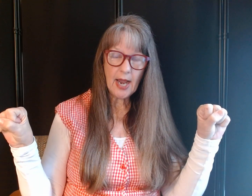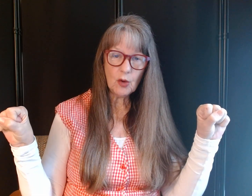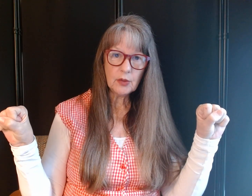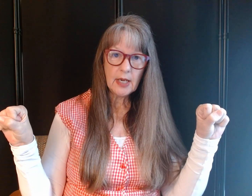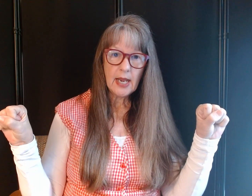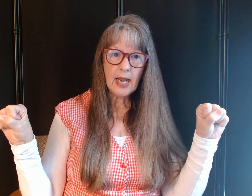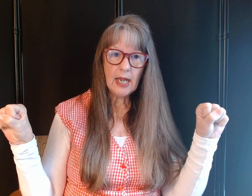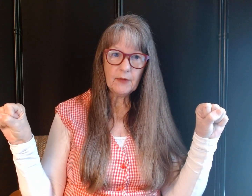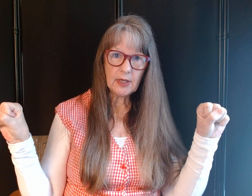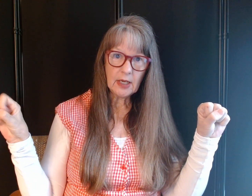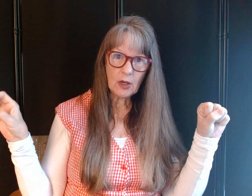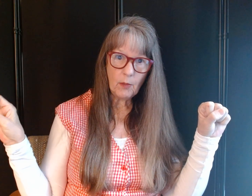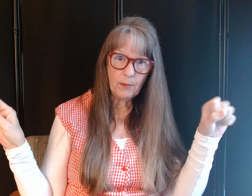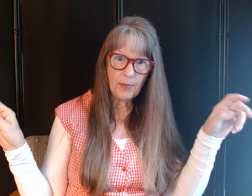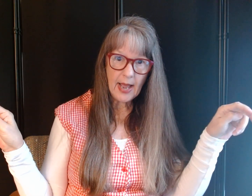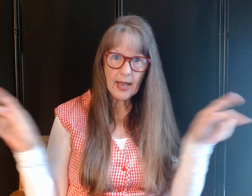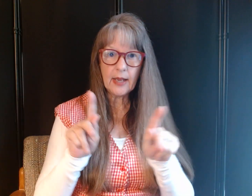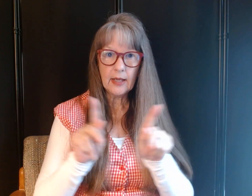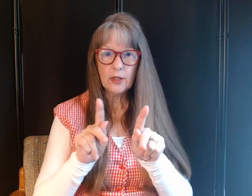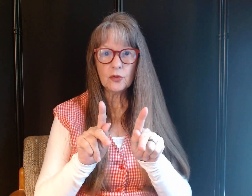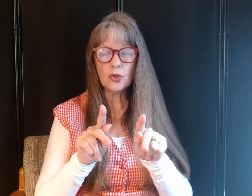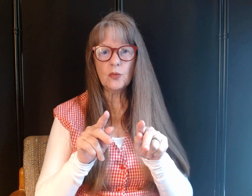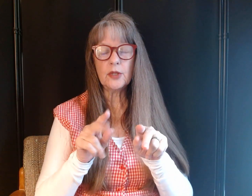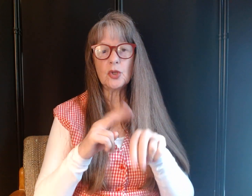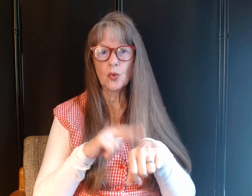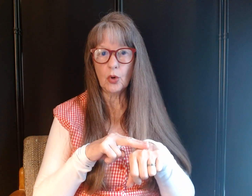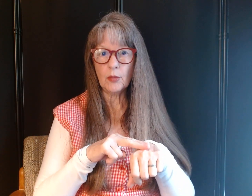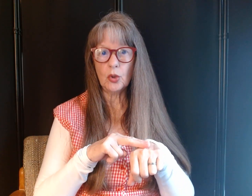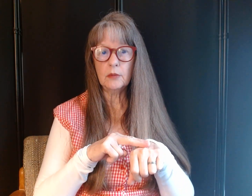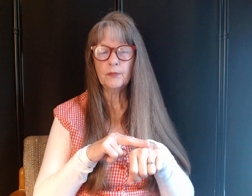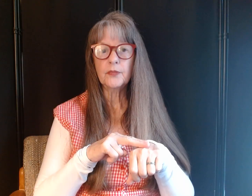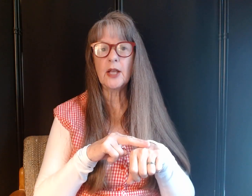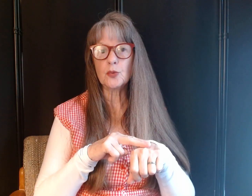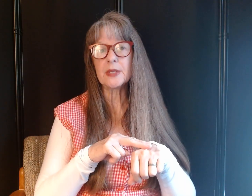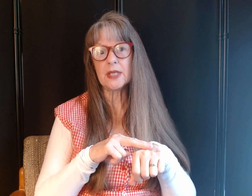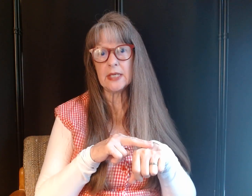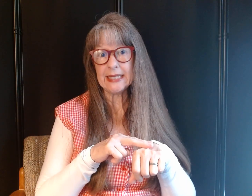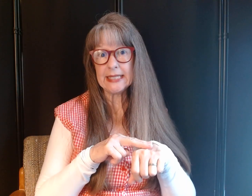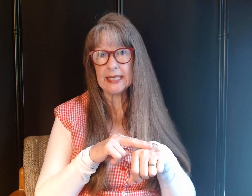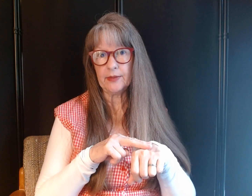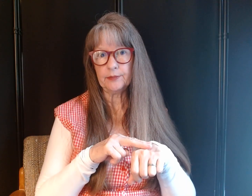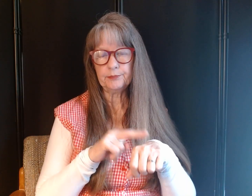out, and if it can go back to its normal, that's resiliency.